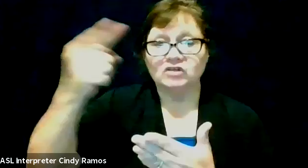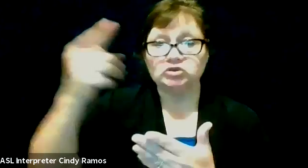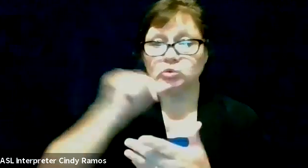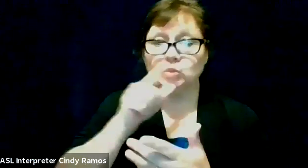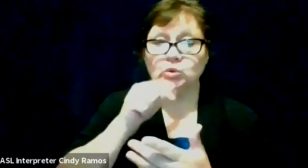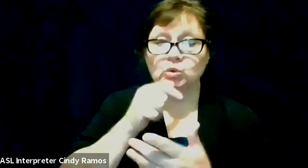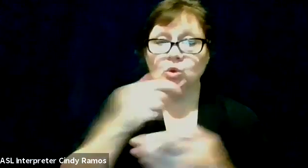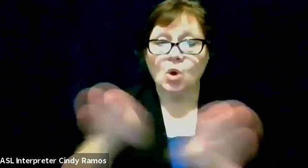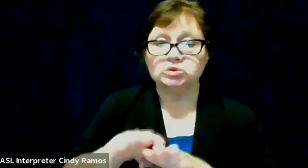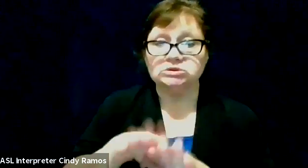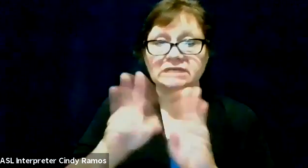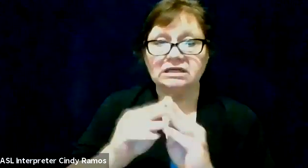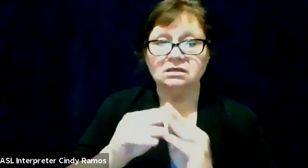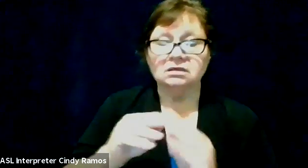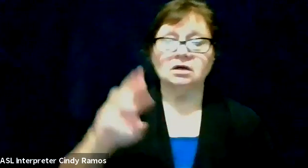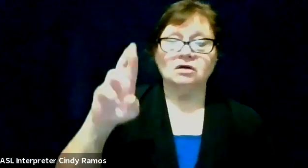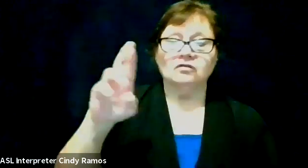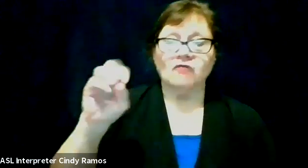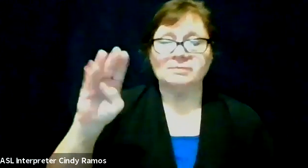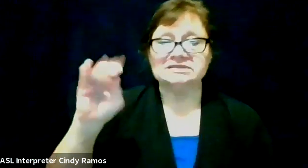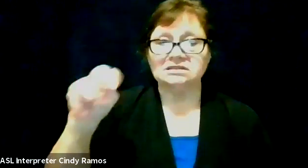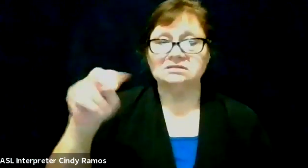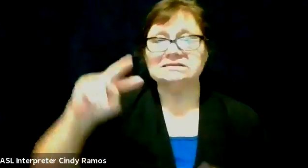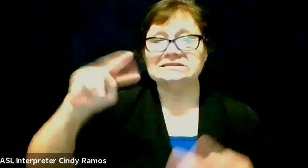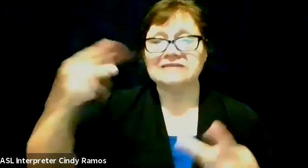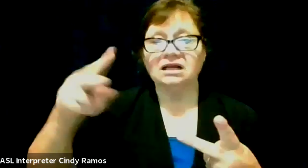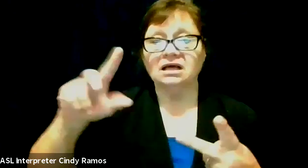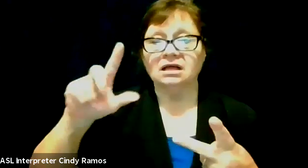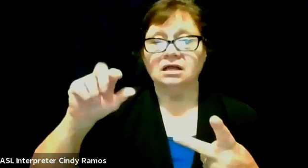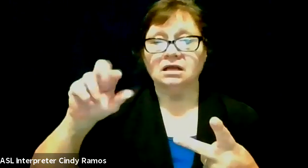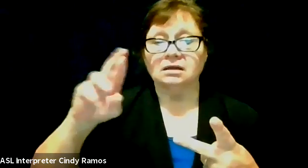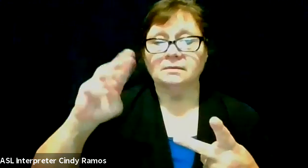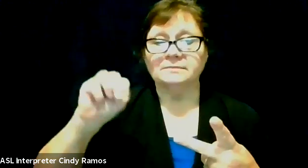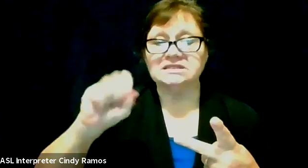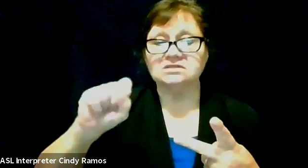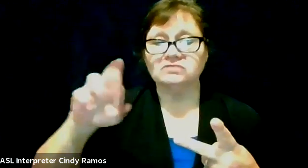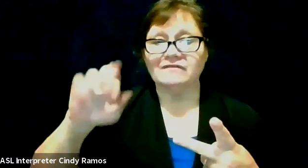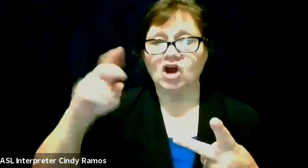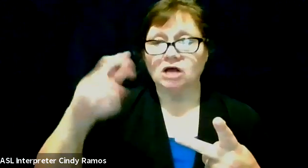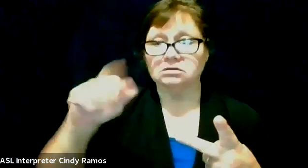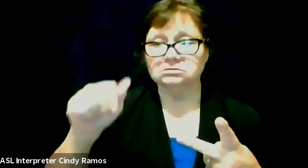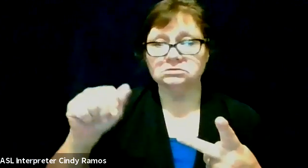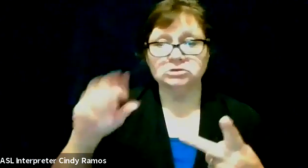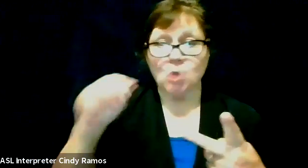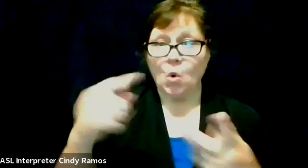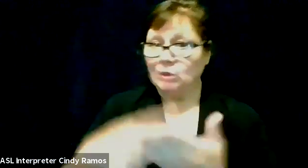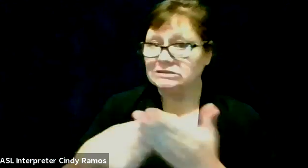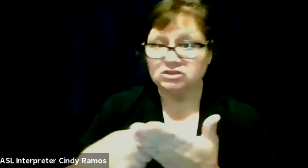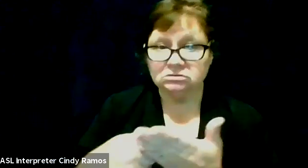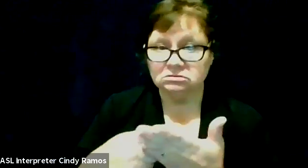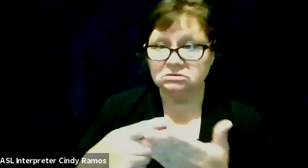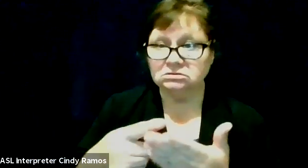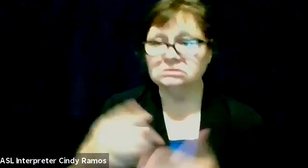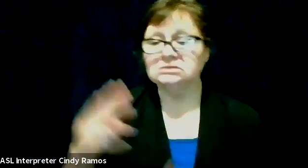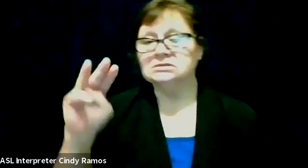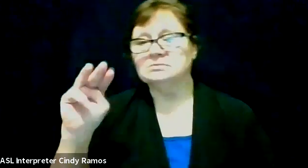Ms. Robinson, second. The vice chair, no discussion or objection to that motion, I'm sure. Ms. Sullivan, please call